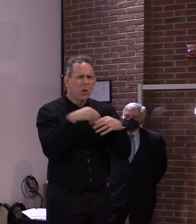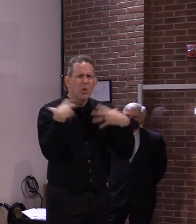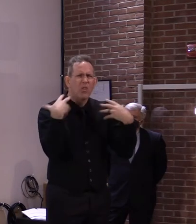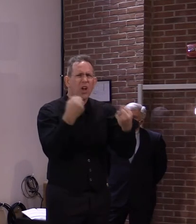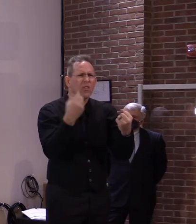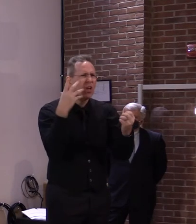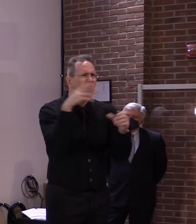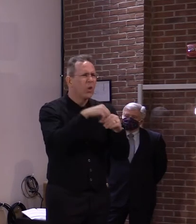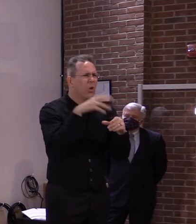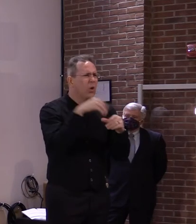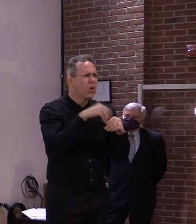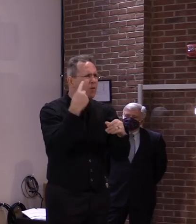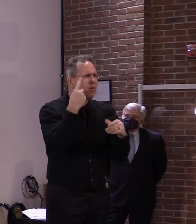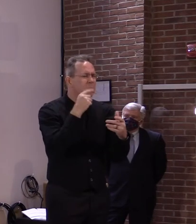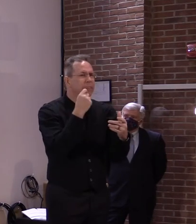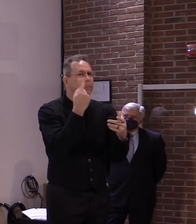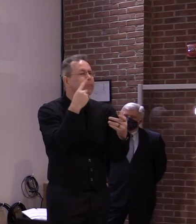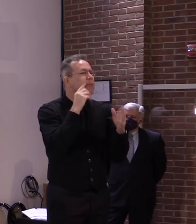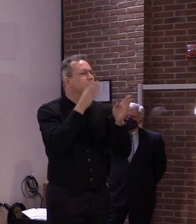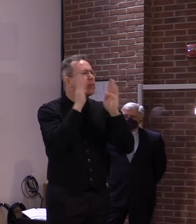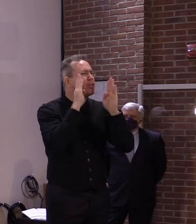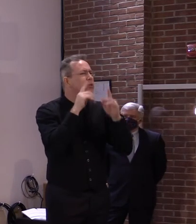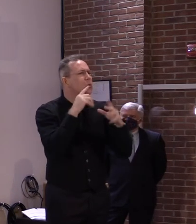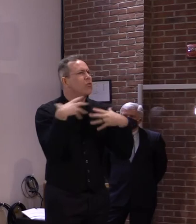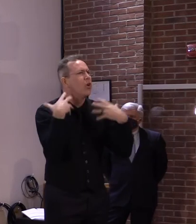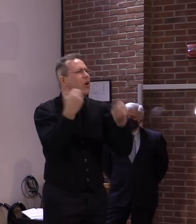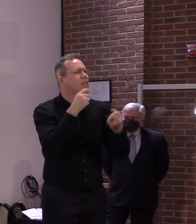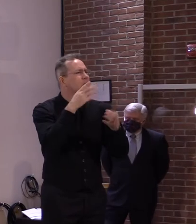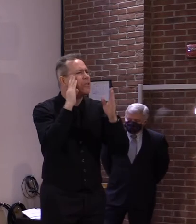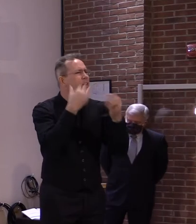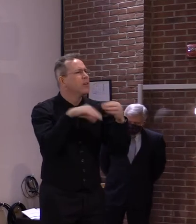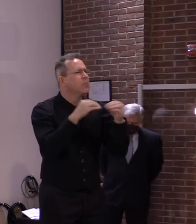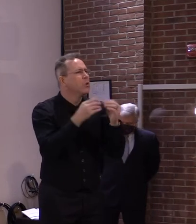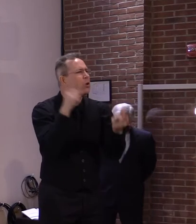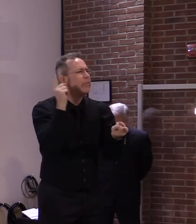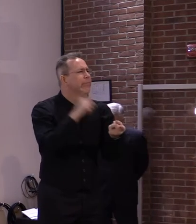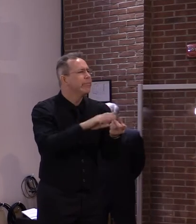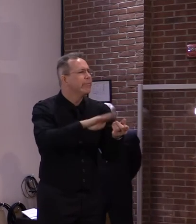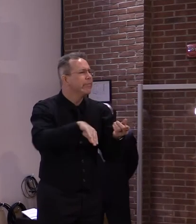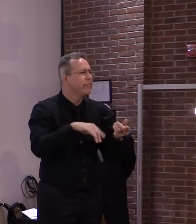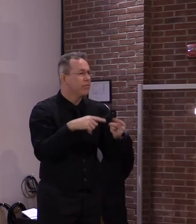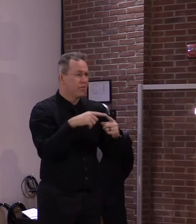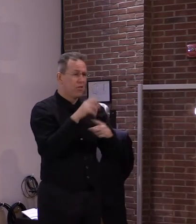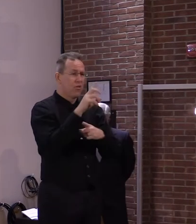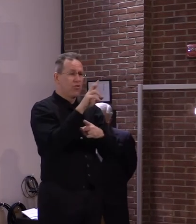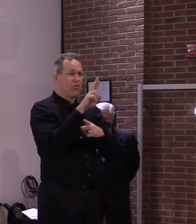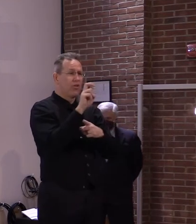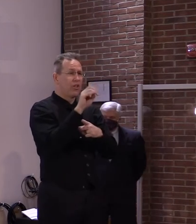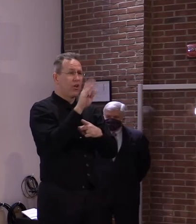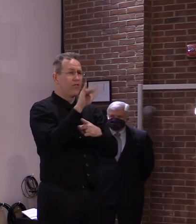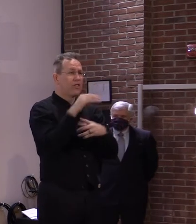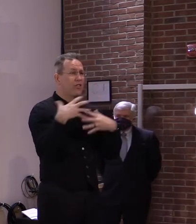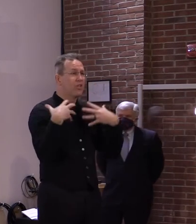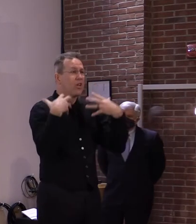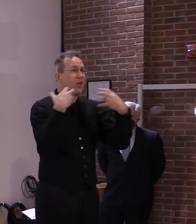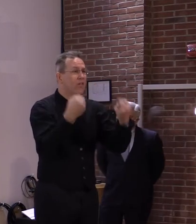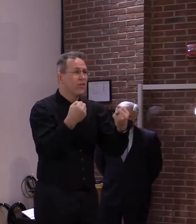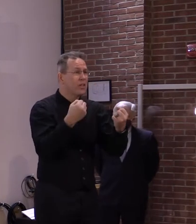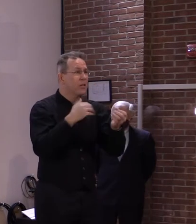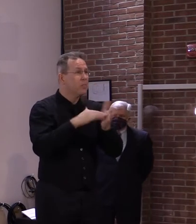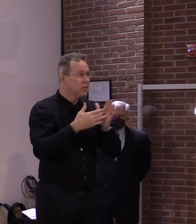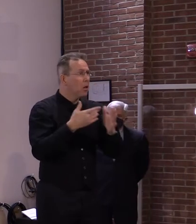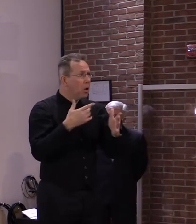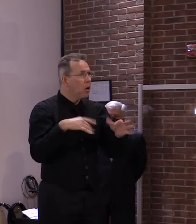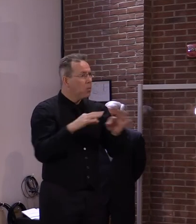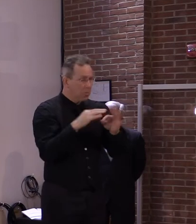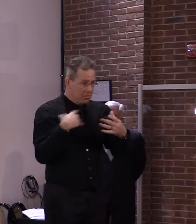number anymore technically the number means that you've either reported back to us after your illness resolved and we